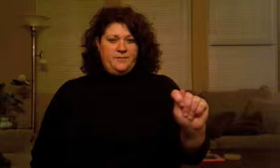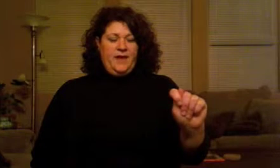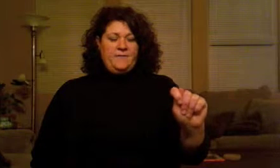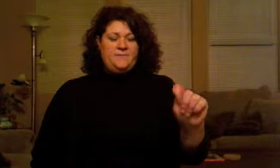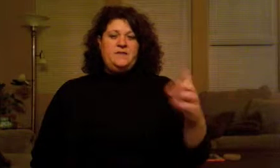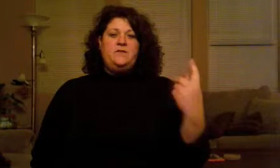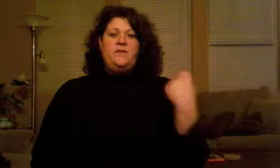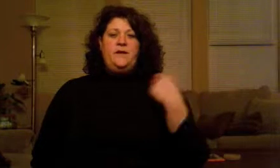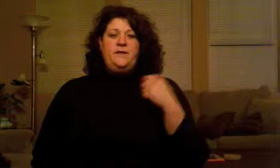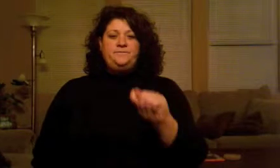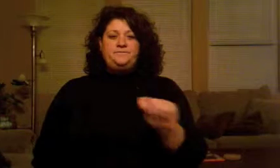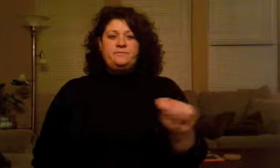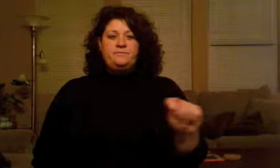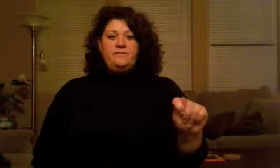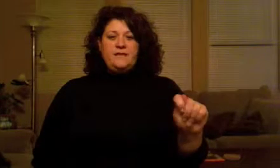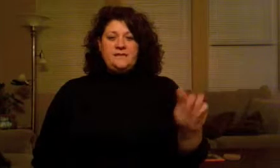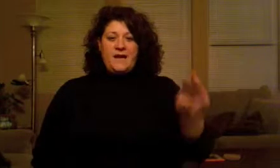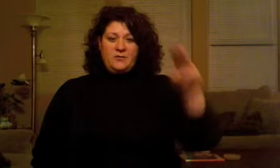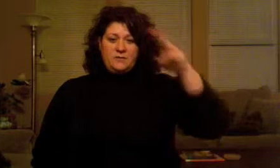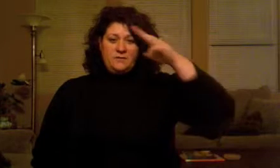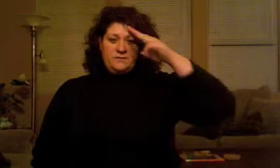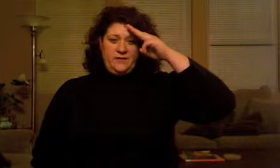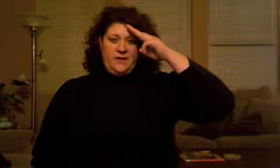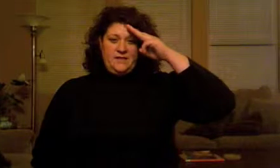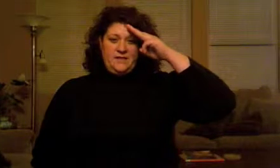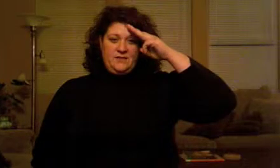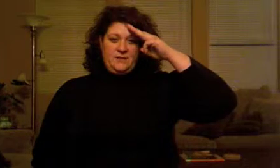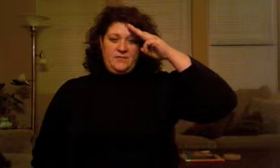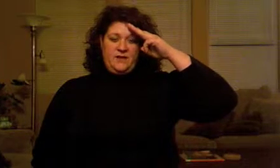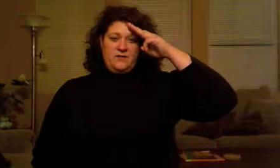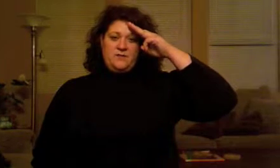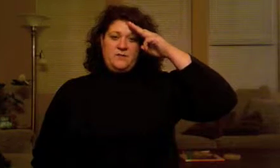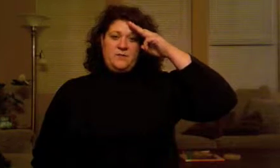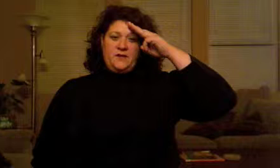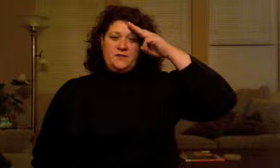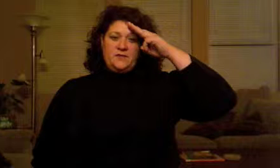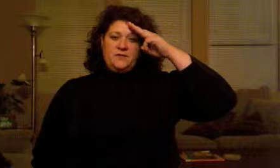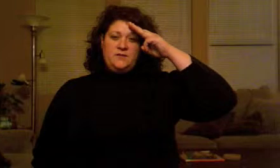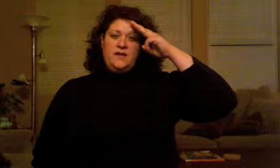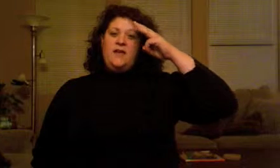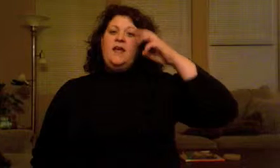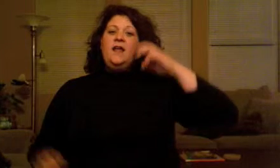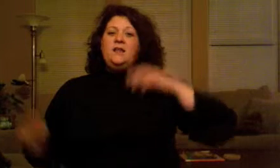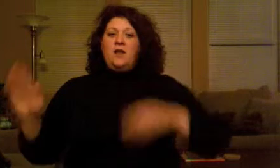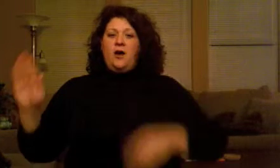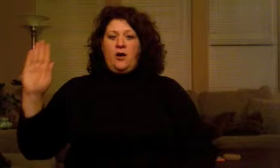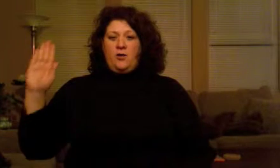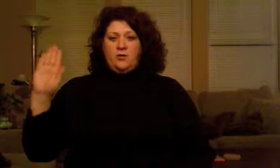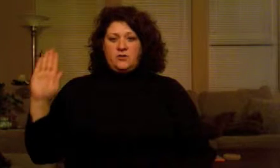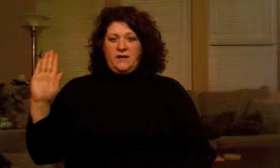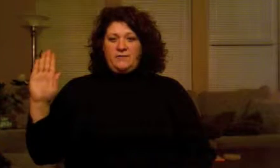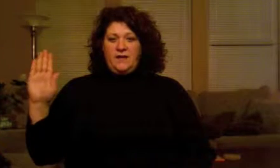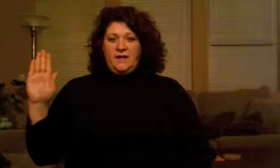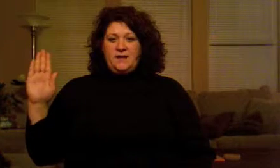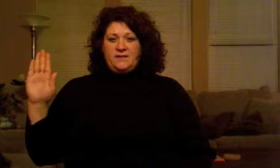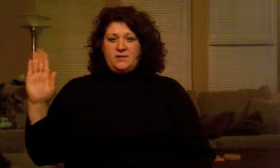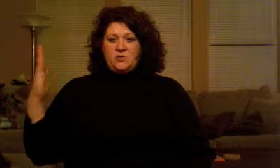Okay? So the Scout, very easy. 3 fingers up like you're saluting. Law. Hold your left hand